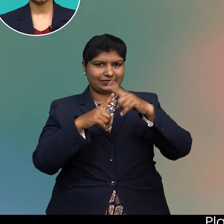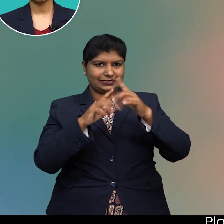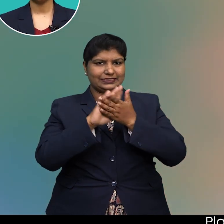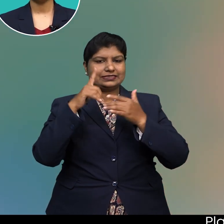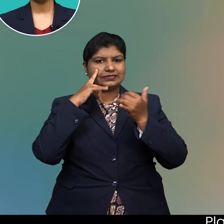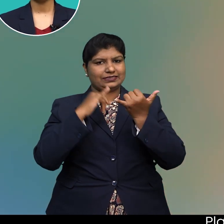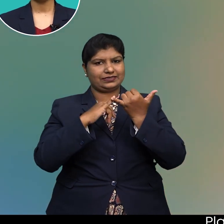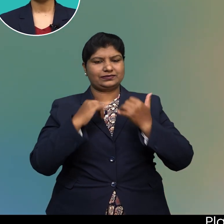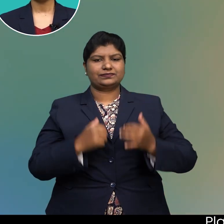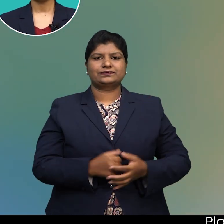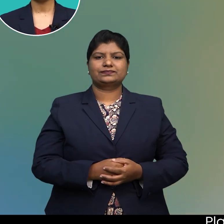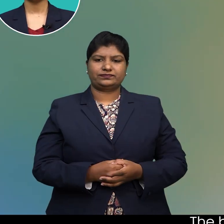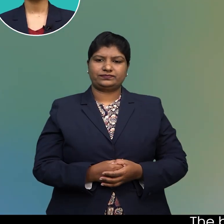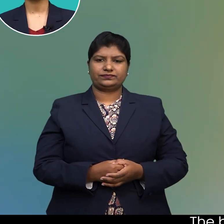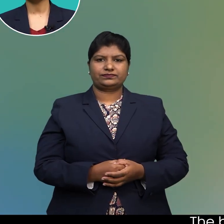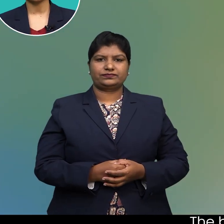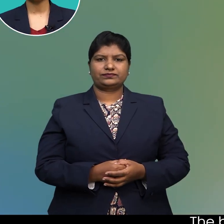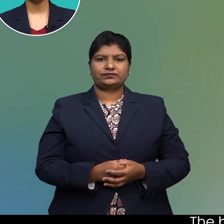Some examples are